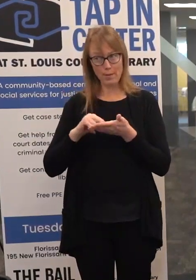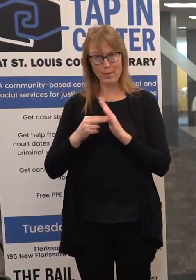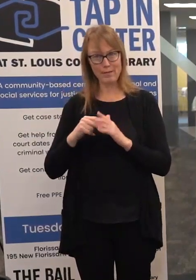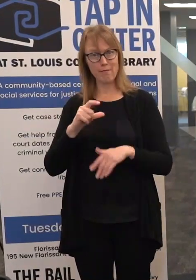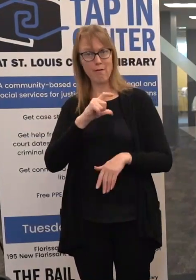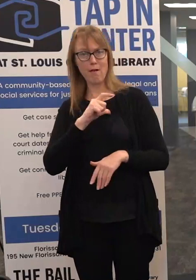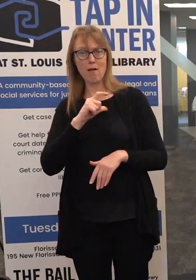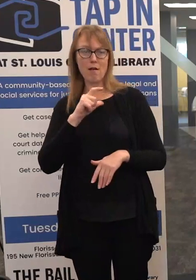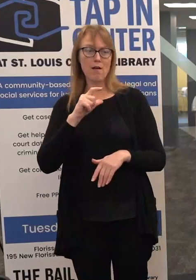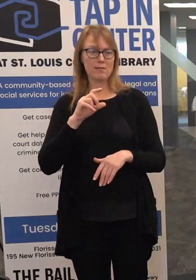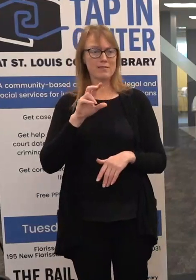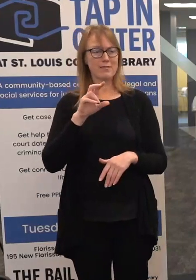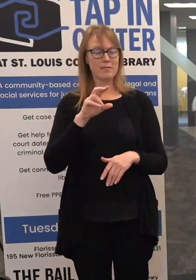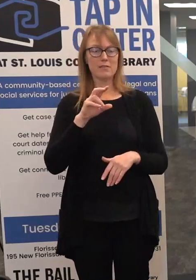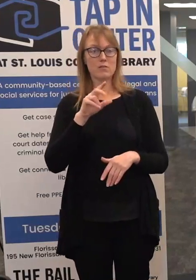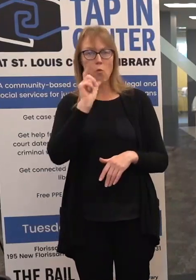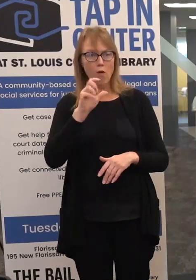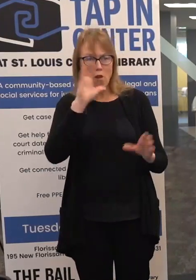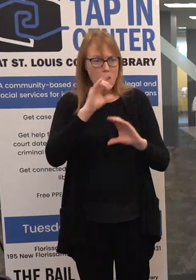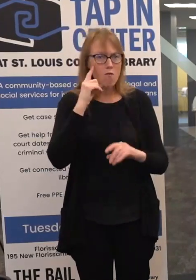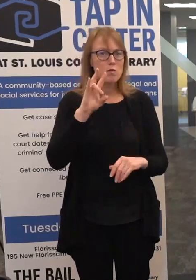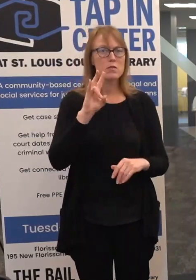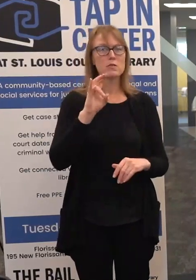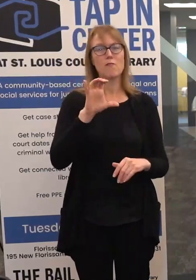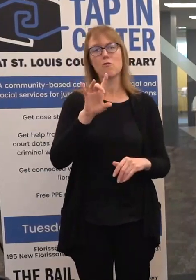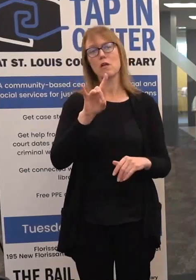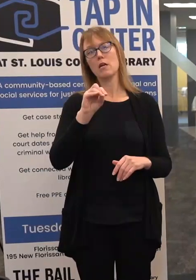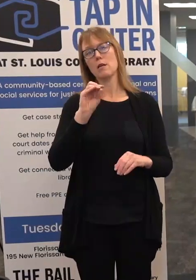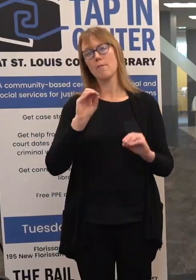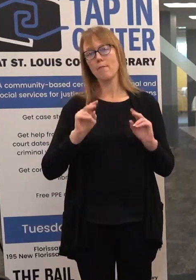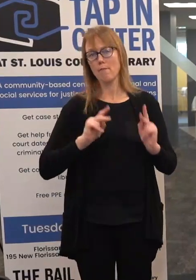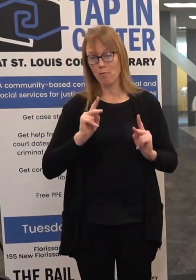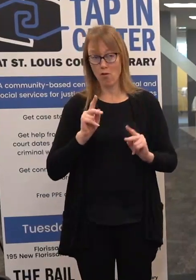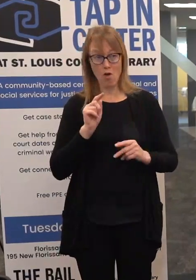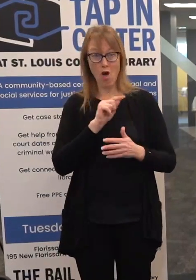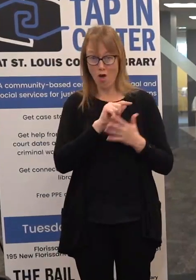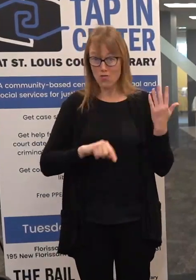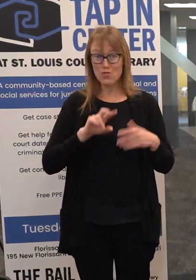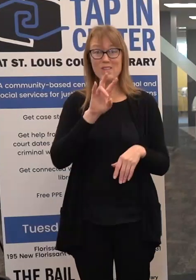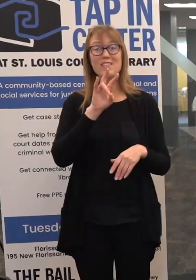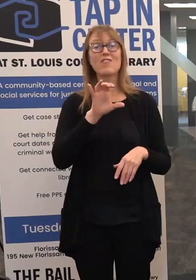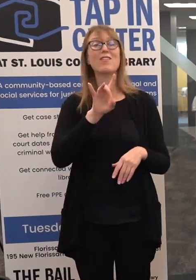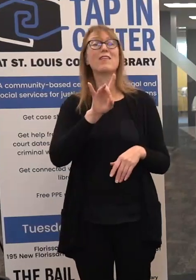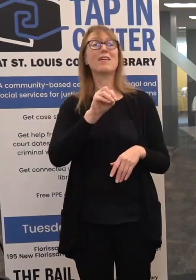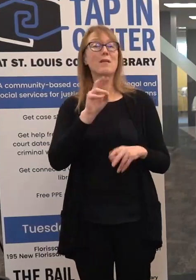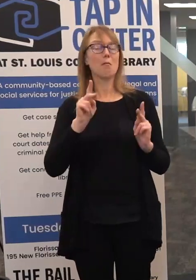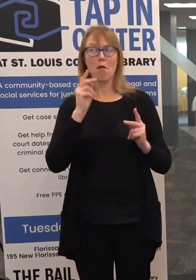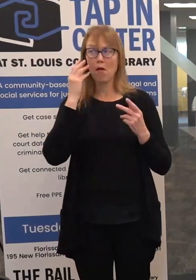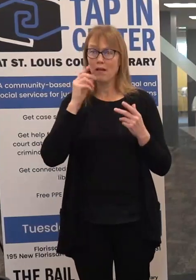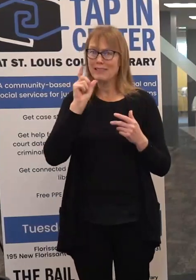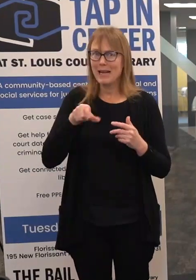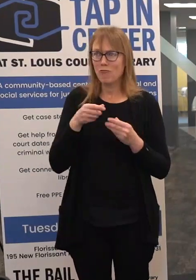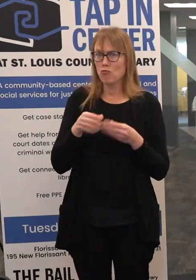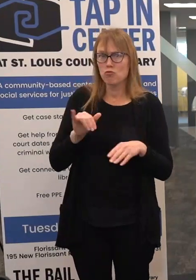is 780 people that literally didn't lose their jobs, didn't lose finances, were not separated from their families.